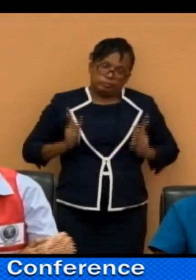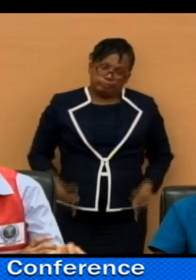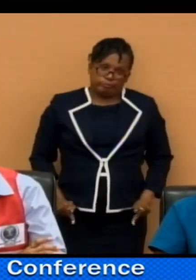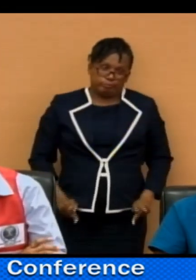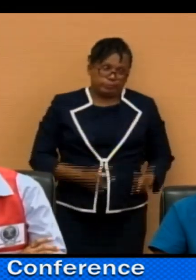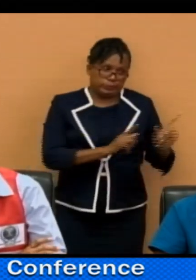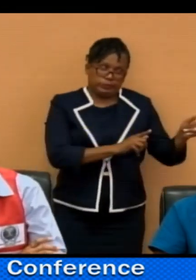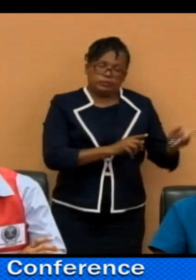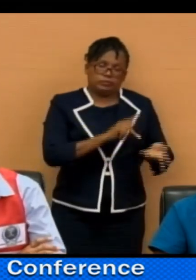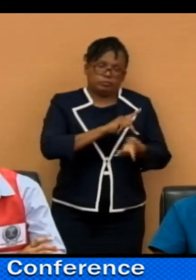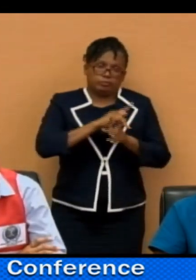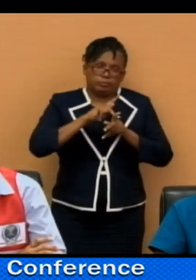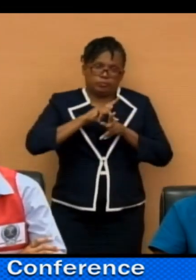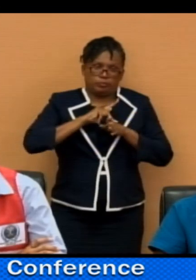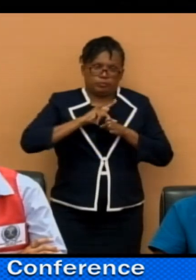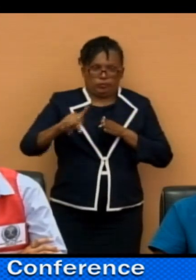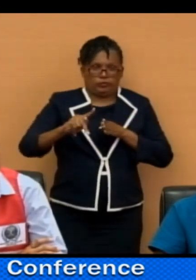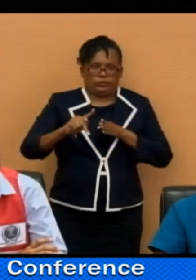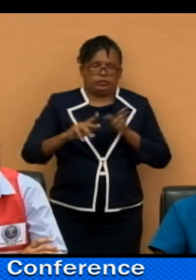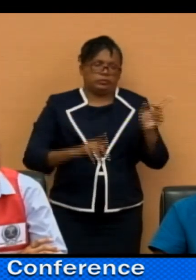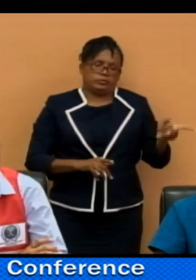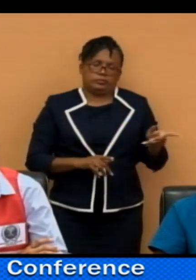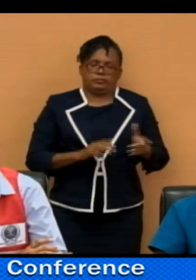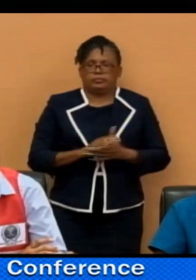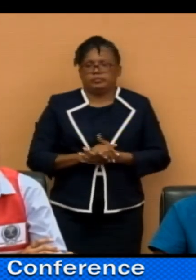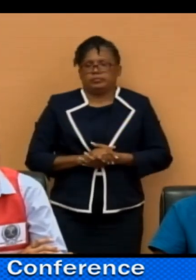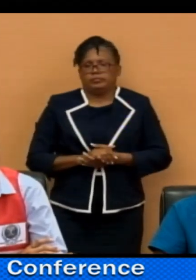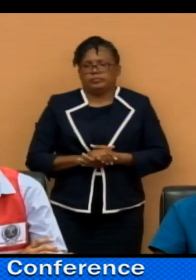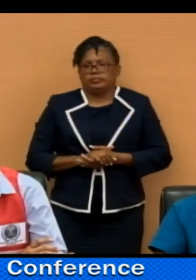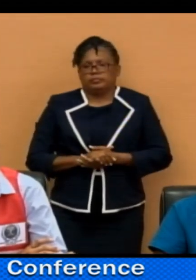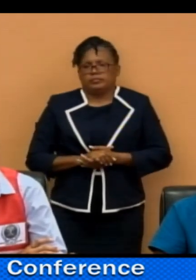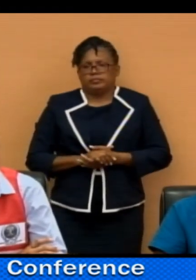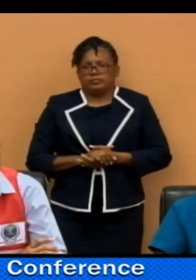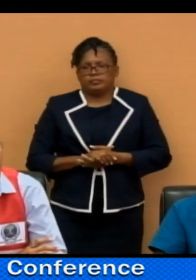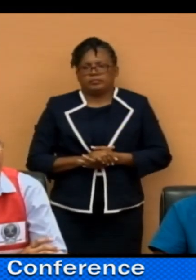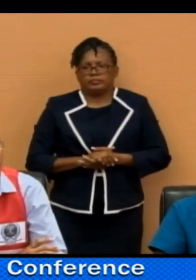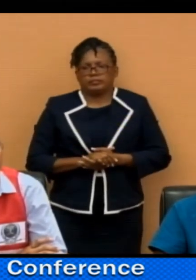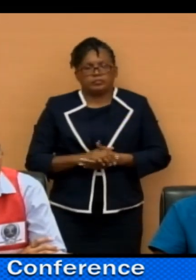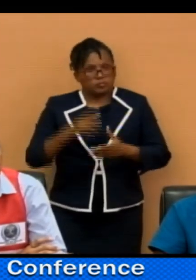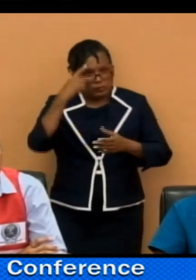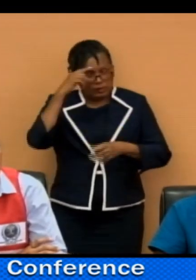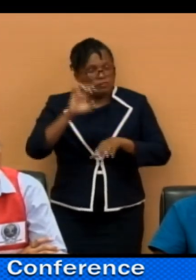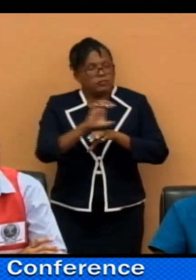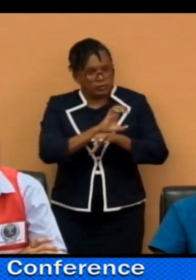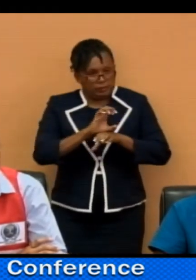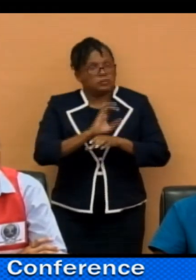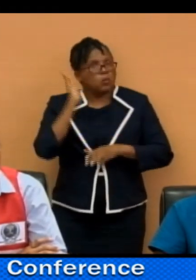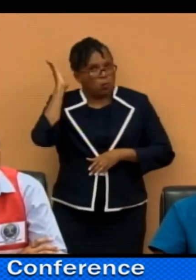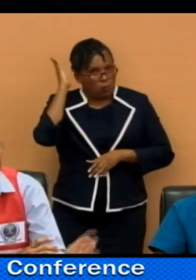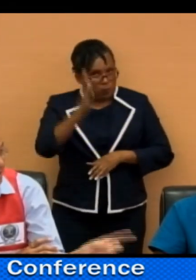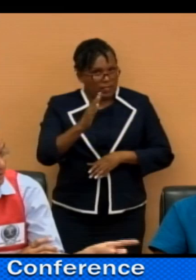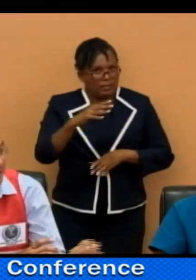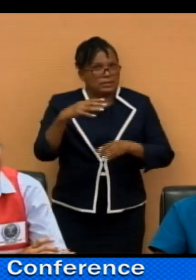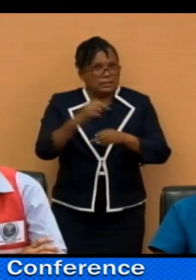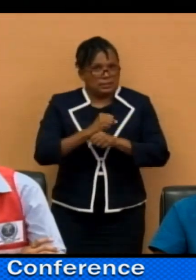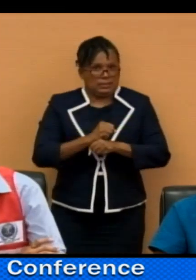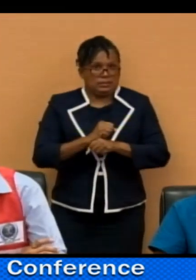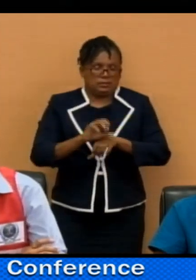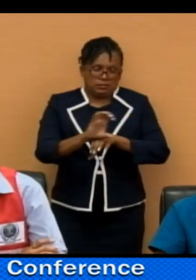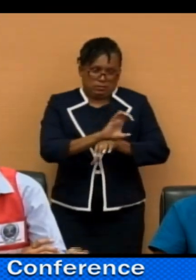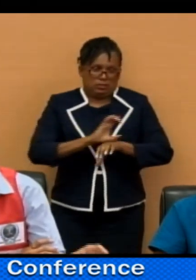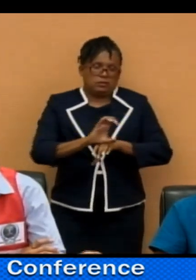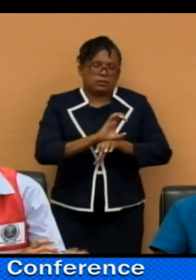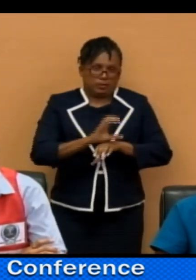For me, and I am sure for my sister and for the people of Karakou, they would expect a ventilator up there. I have to let the